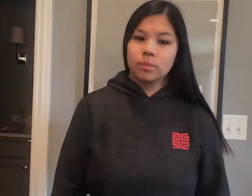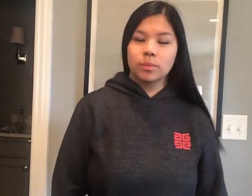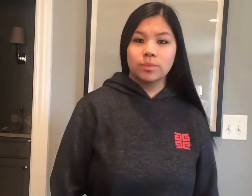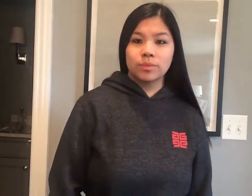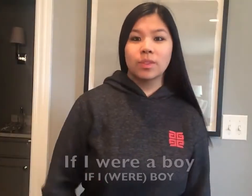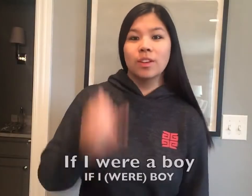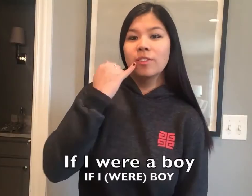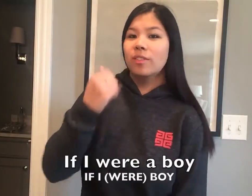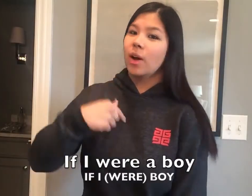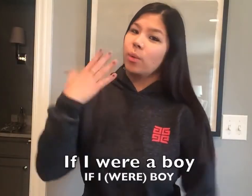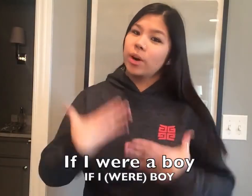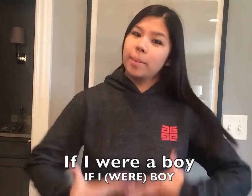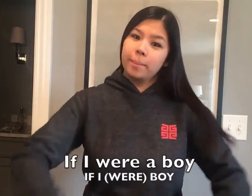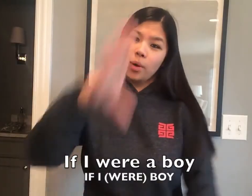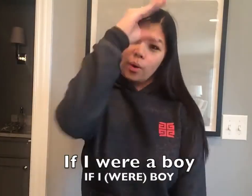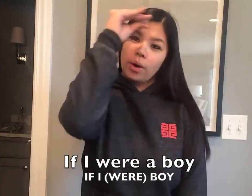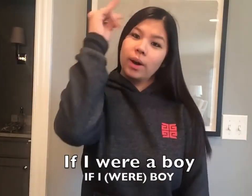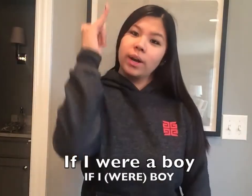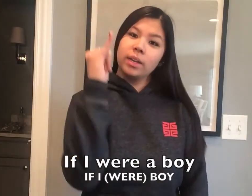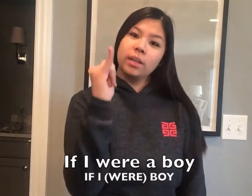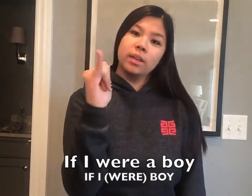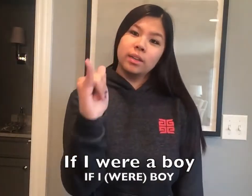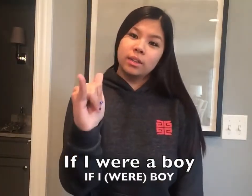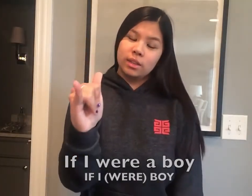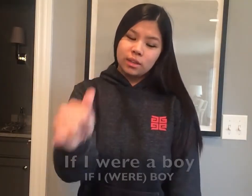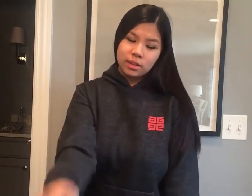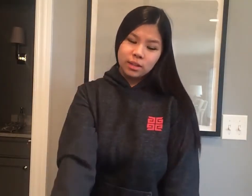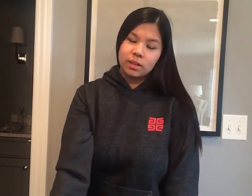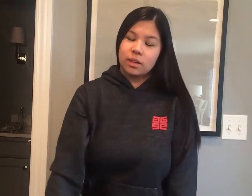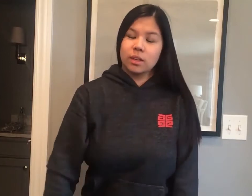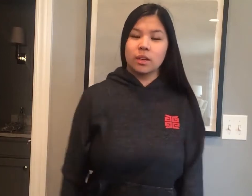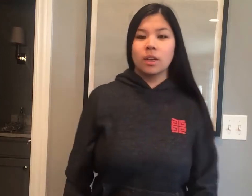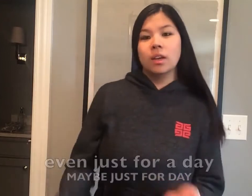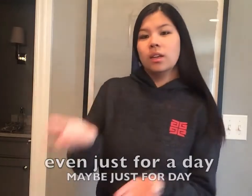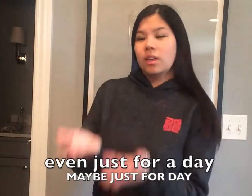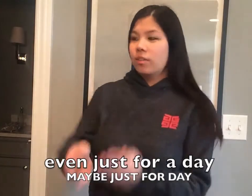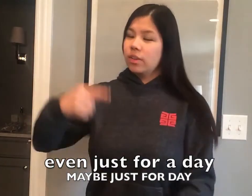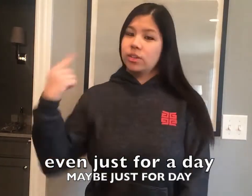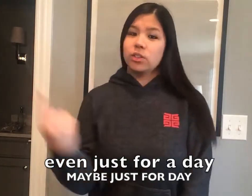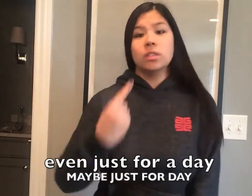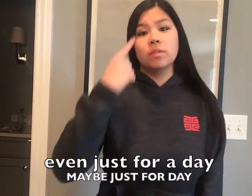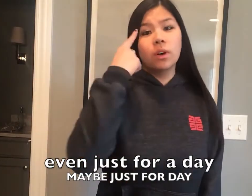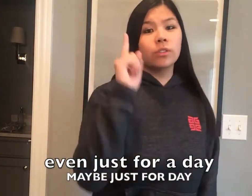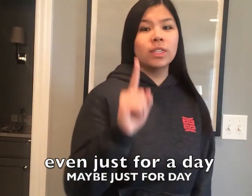If I were a boy, even just for a